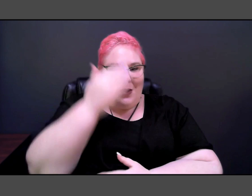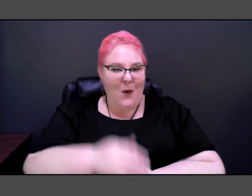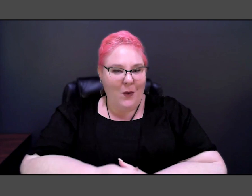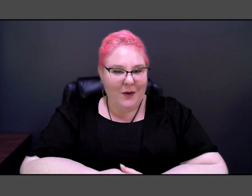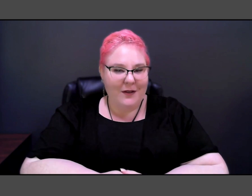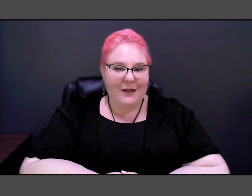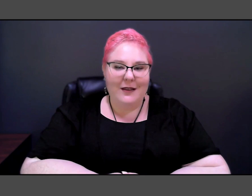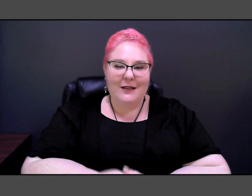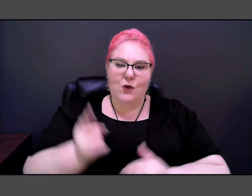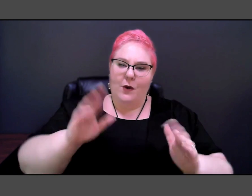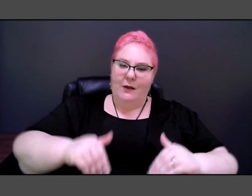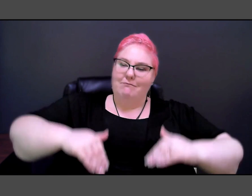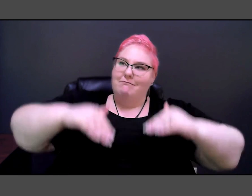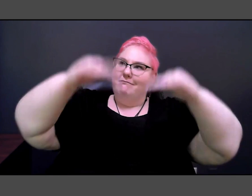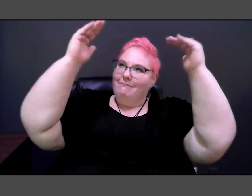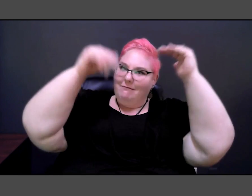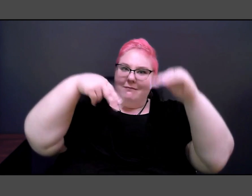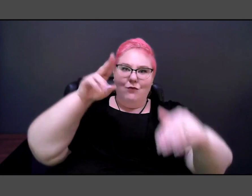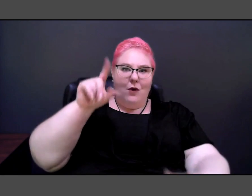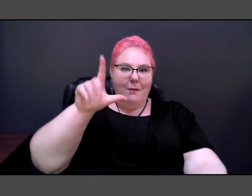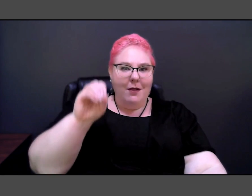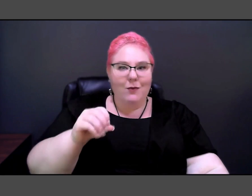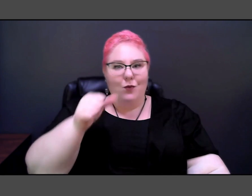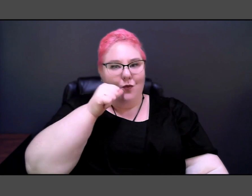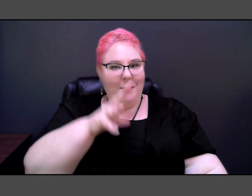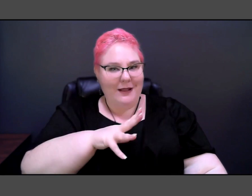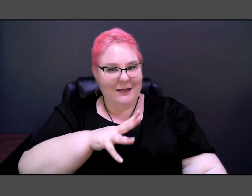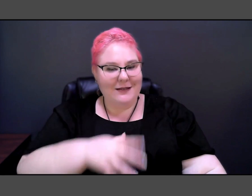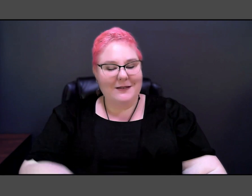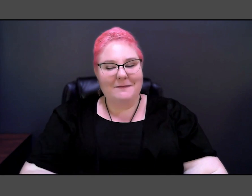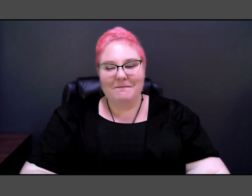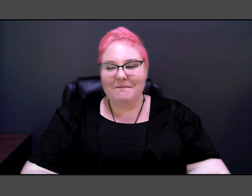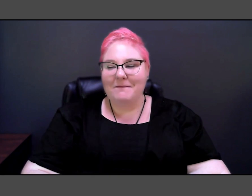women. And so I start there.